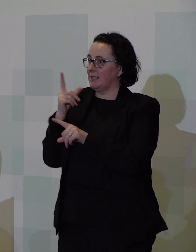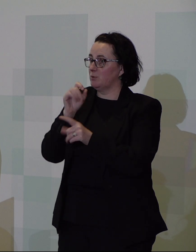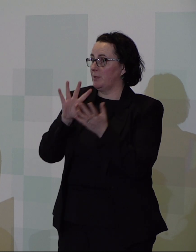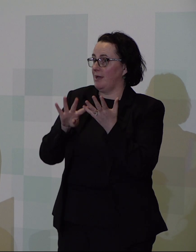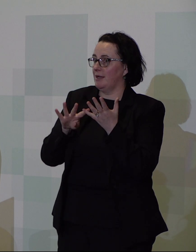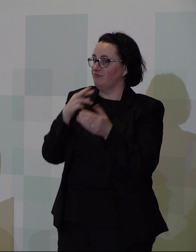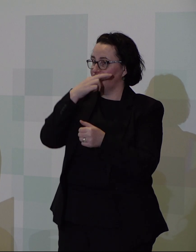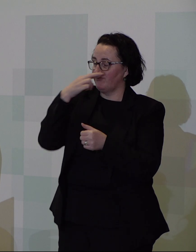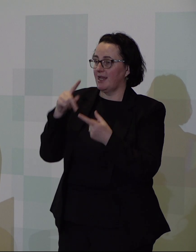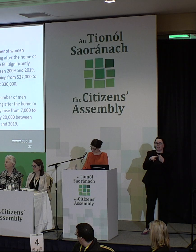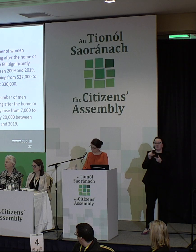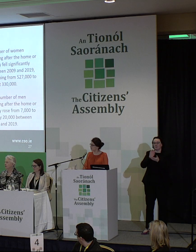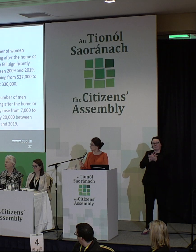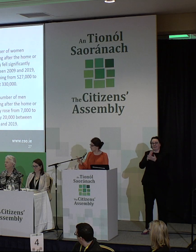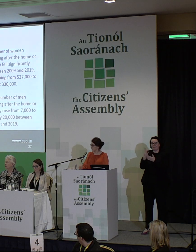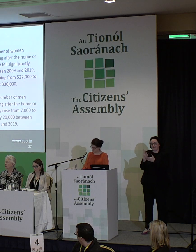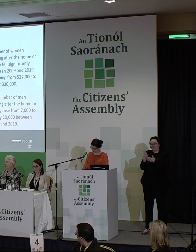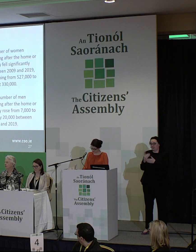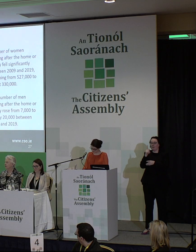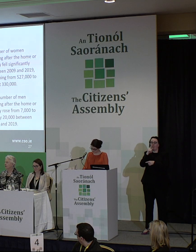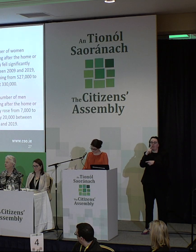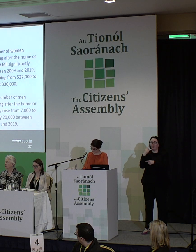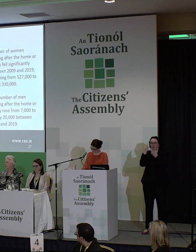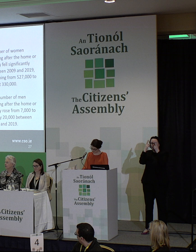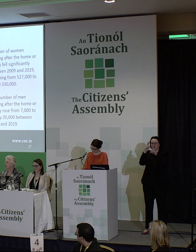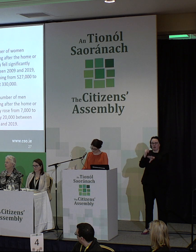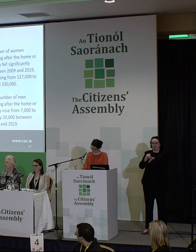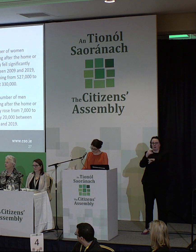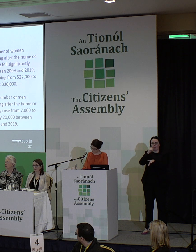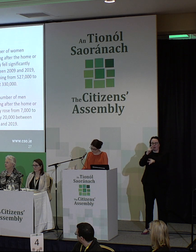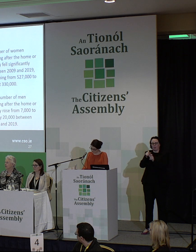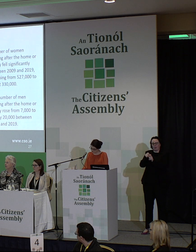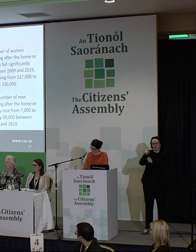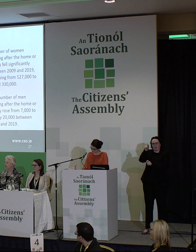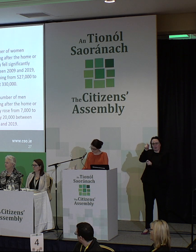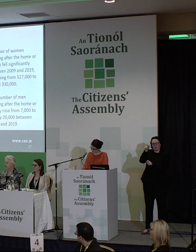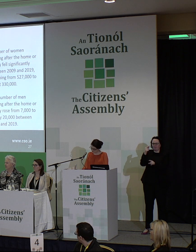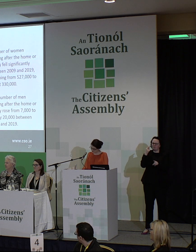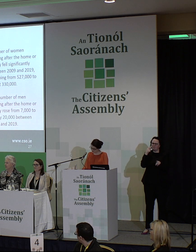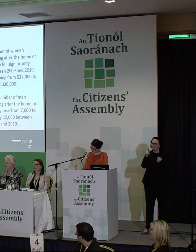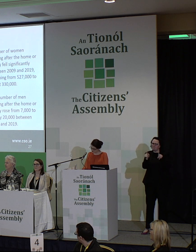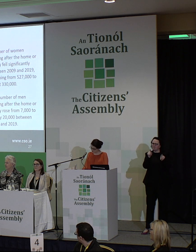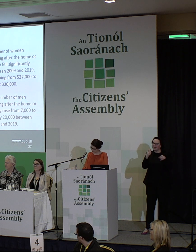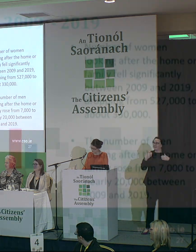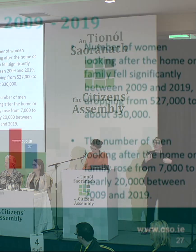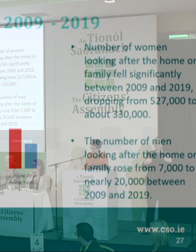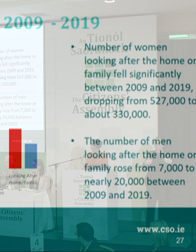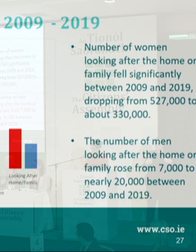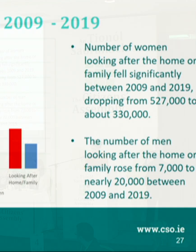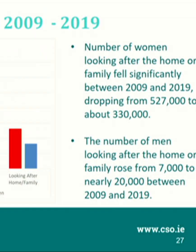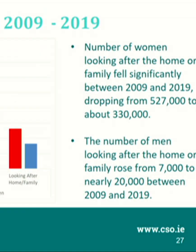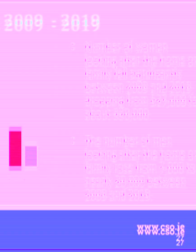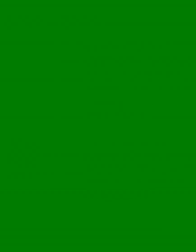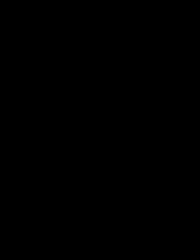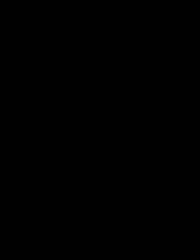chart, and 2019, which is blue in the chart. Now, what's interesting on the slide is that the number of women looking